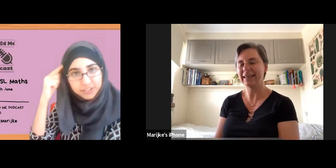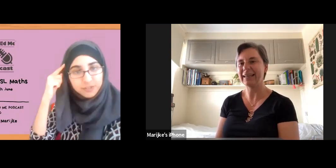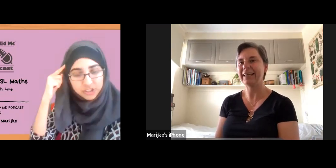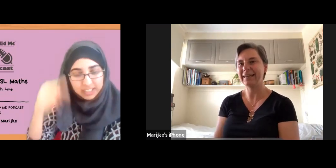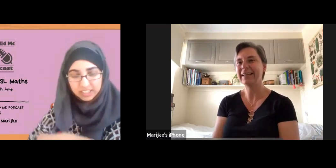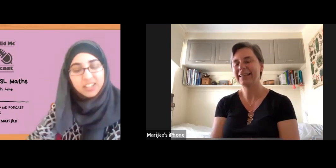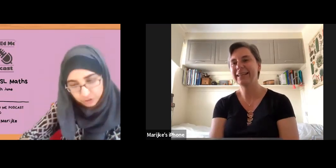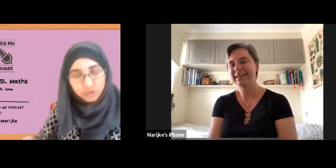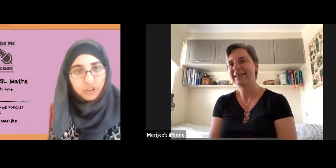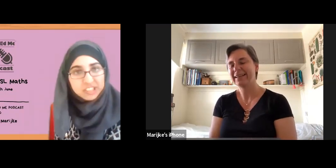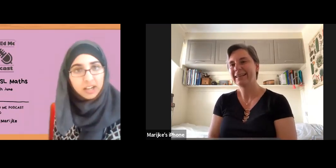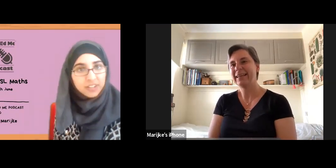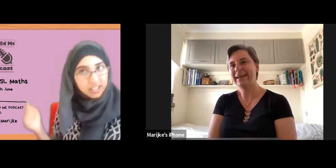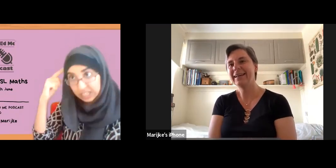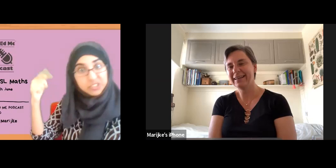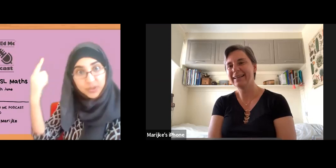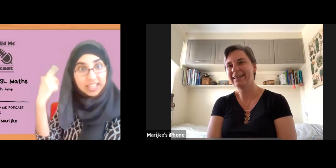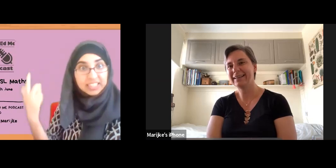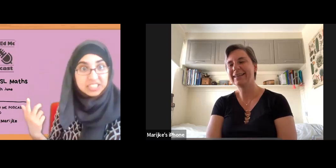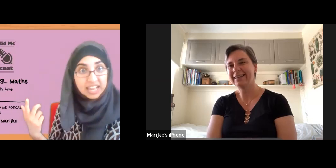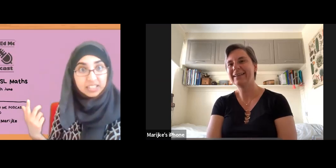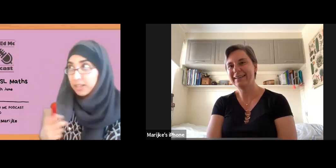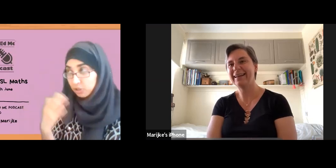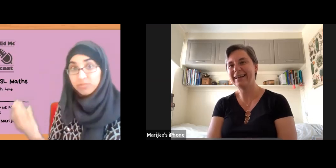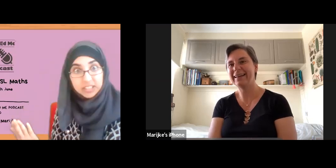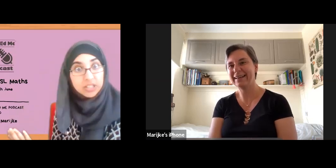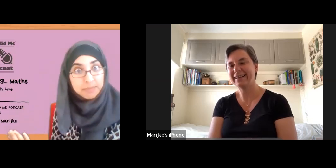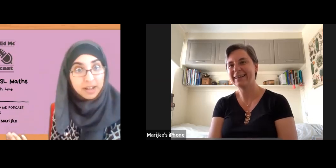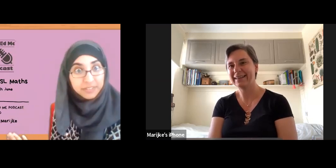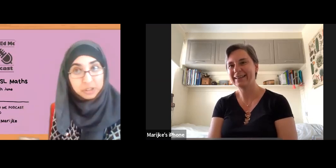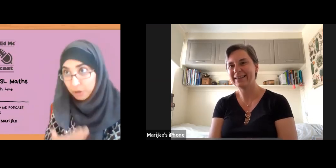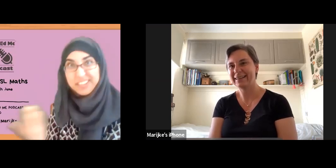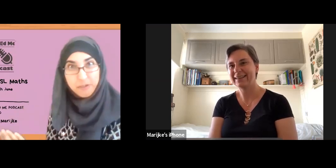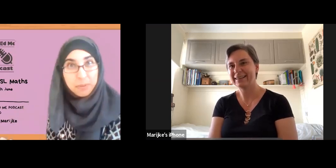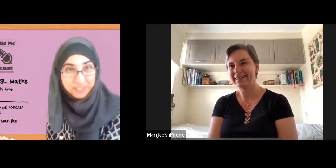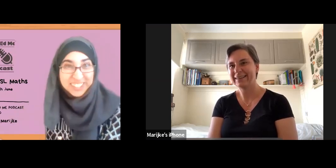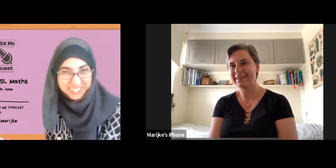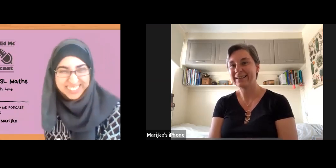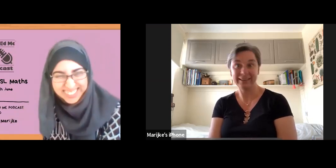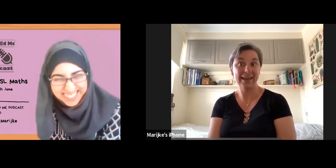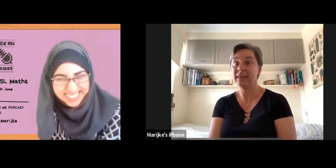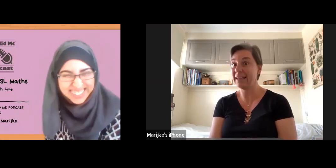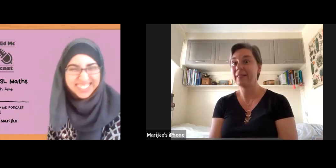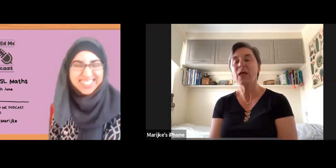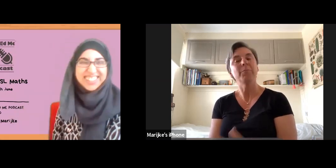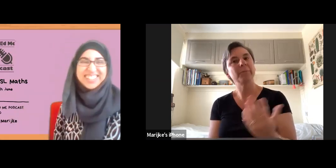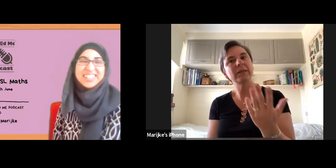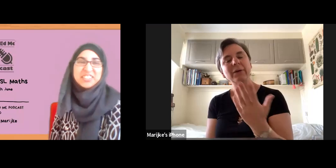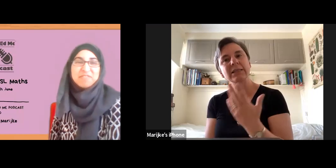to really draw stuff. Yeah. He was doing it in his head. And I'm like, you're really good at maths. You're in the wrong profession. Yeah. But the questions I